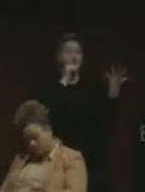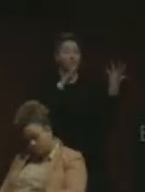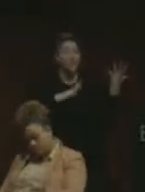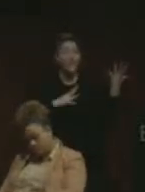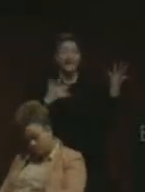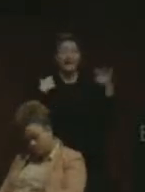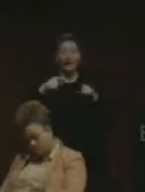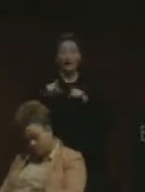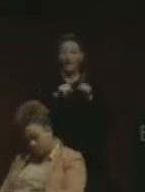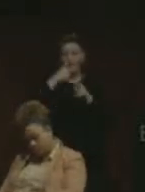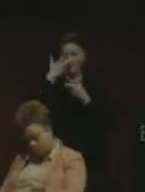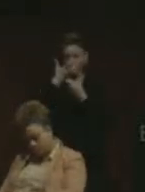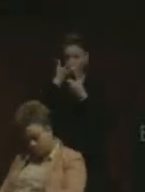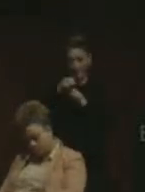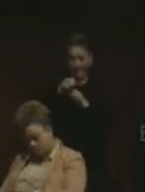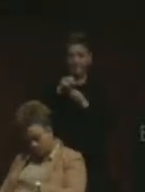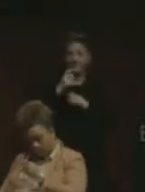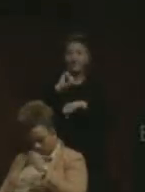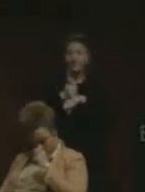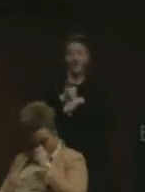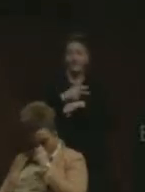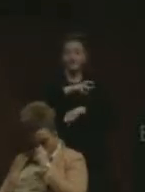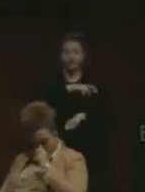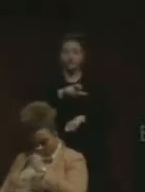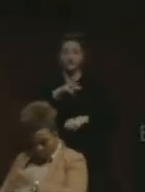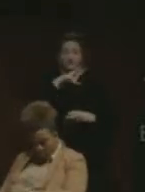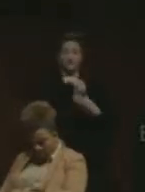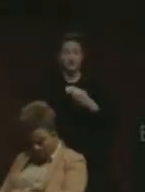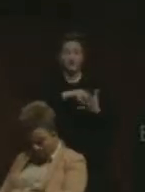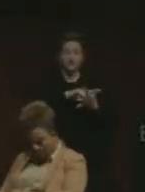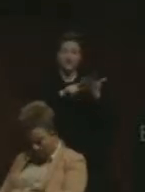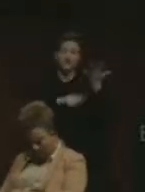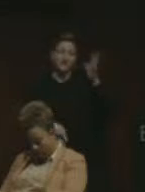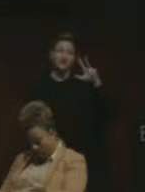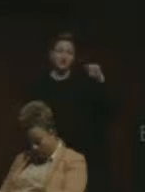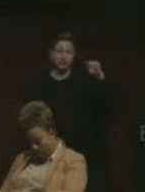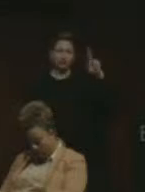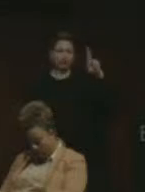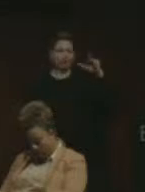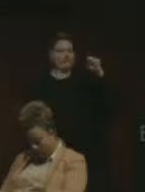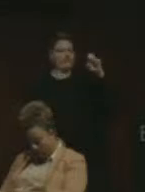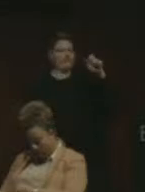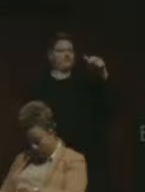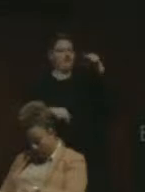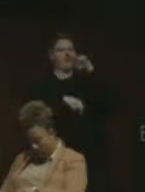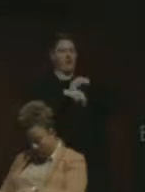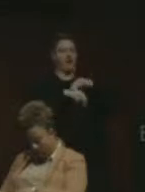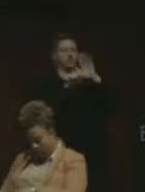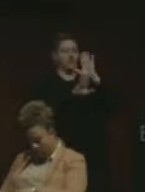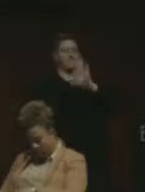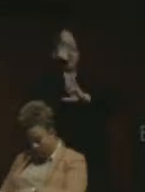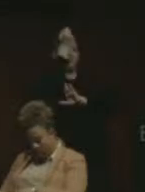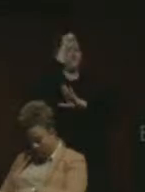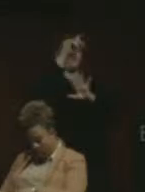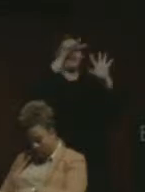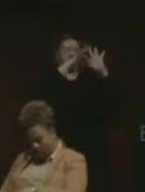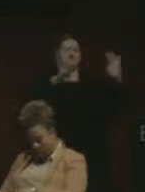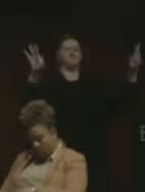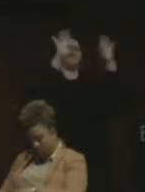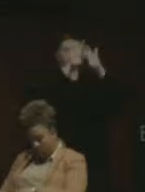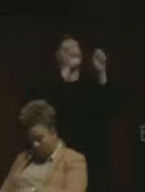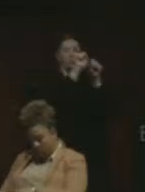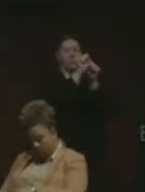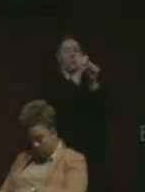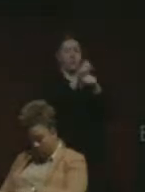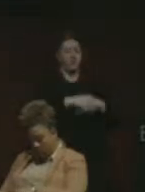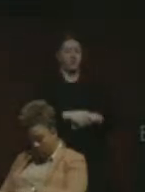faith-based organizations for social justice came forward to say this transnational movement of domestic workers is our central work. And